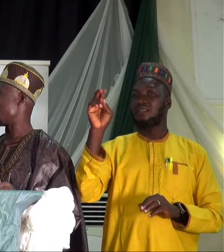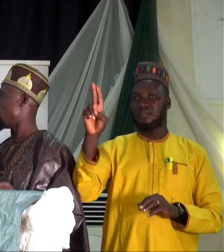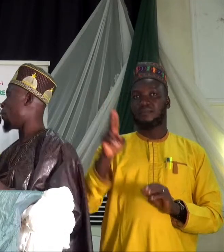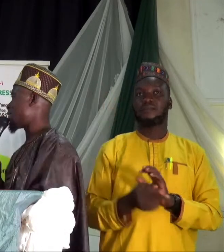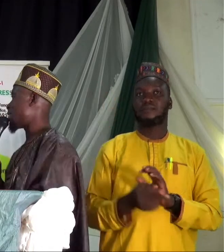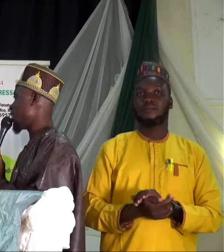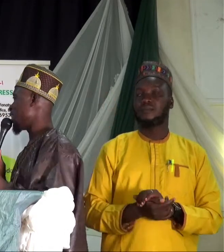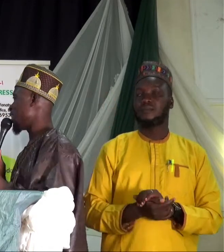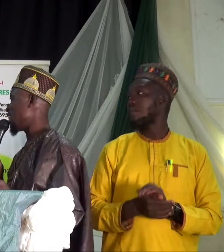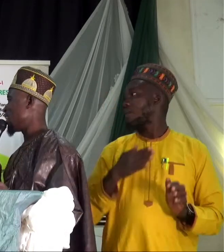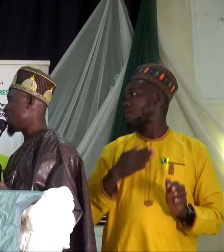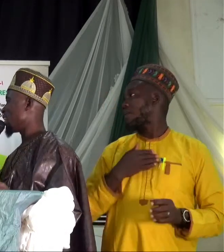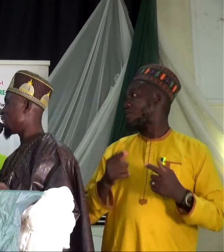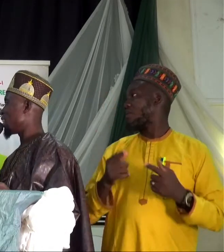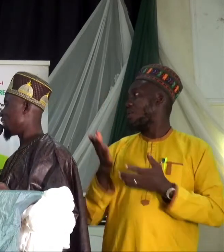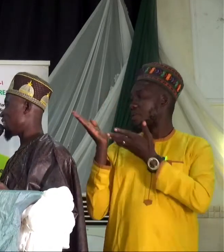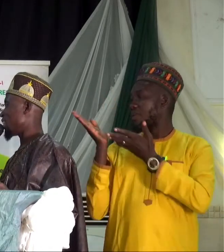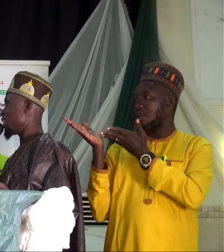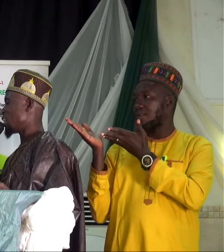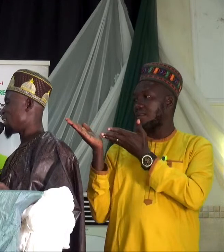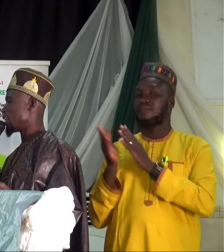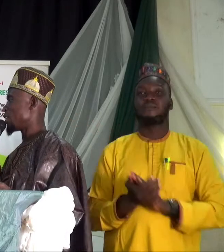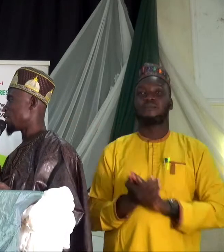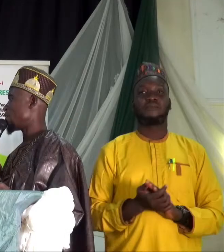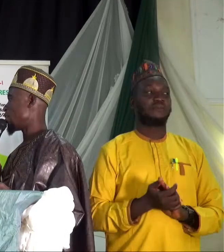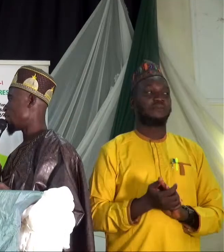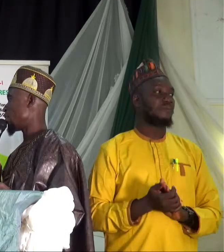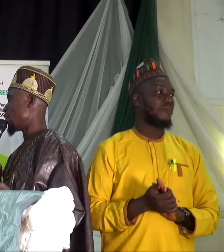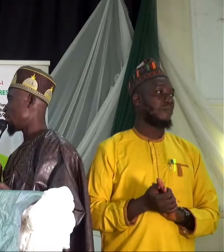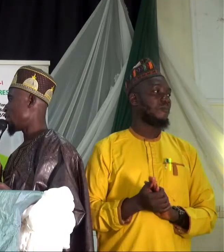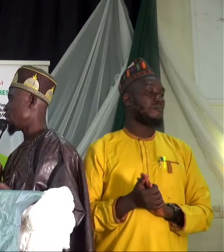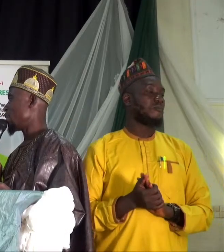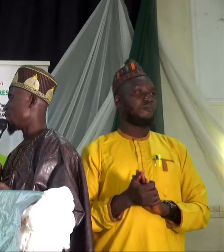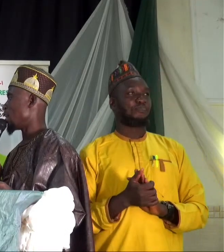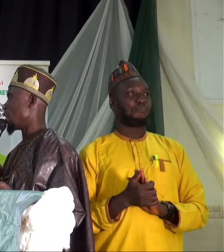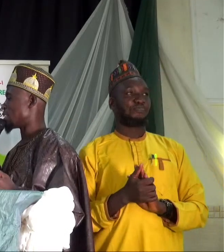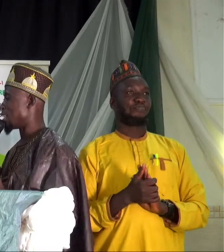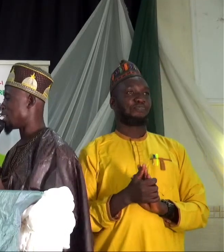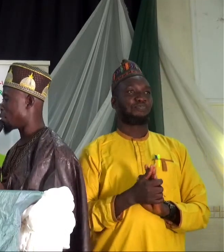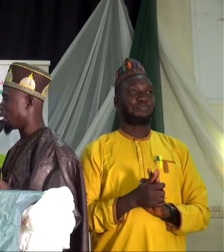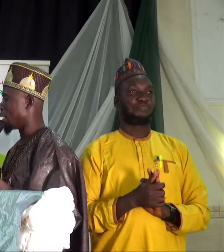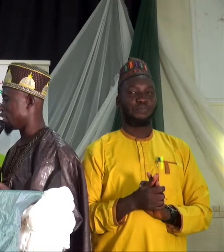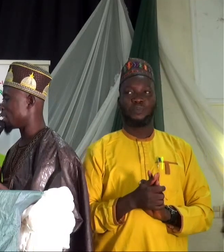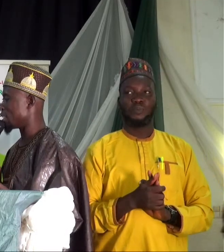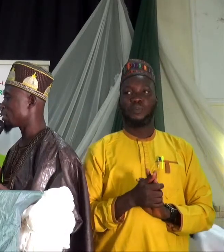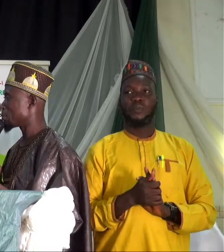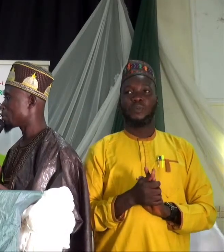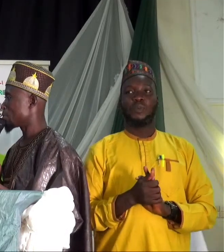CEO Zag Pharmaceutical Limited at Zag Bakery.